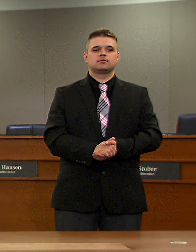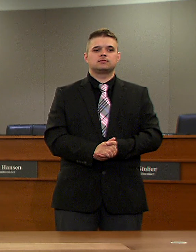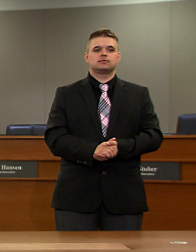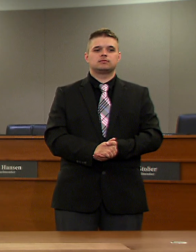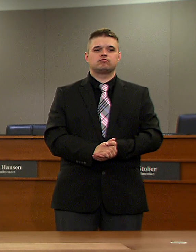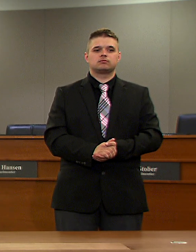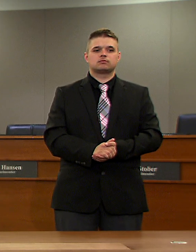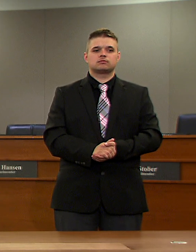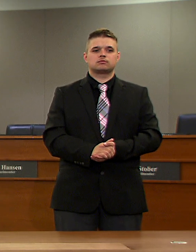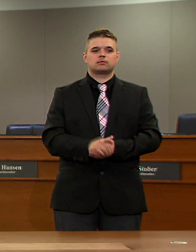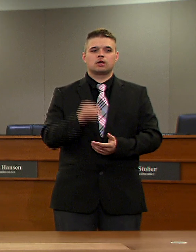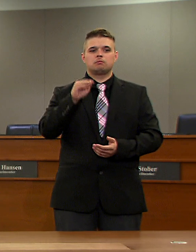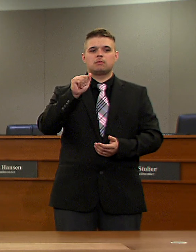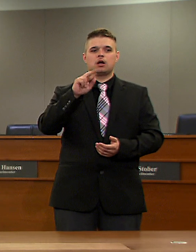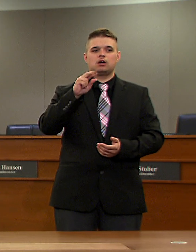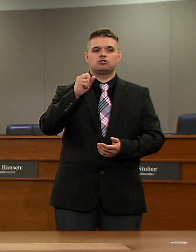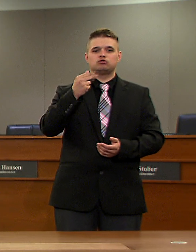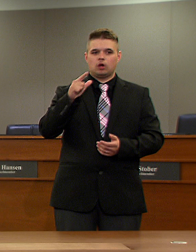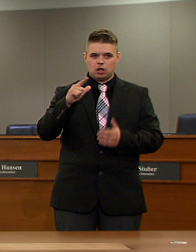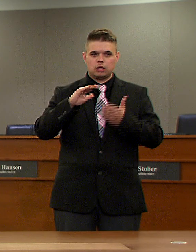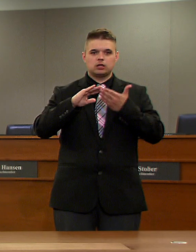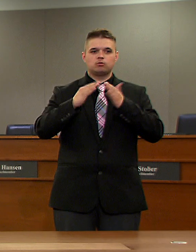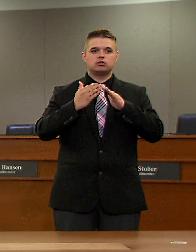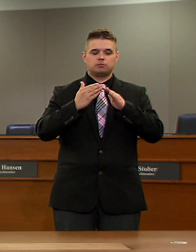Marshall Community Park,